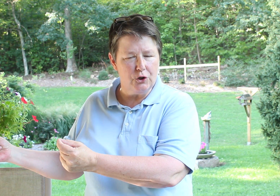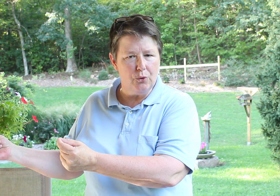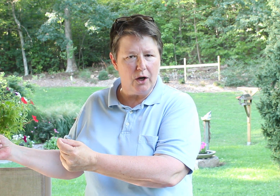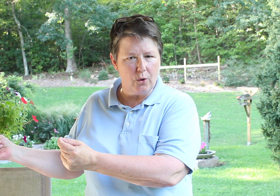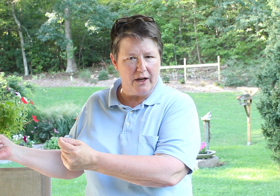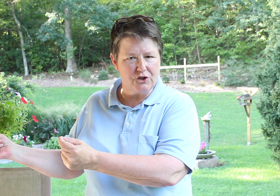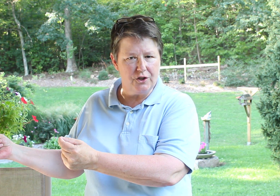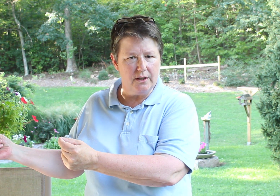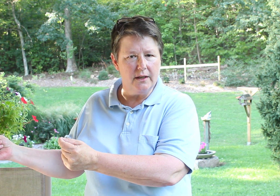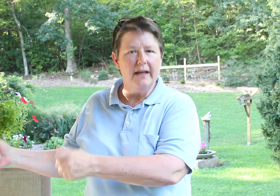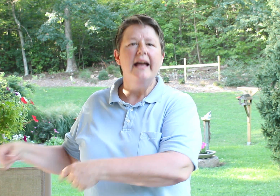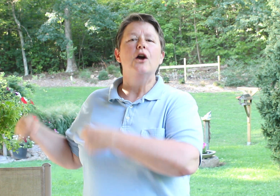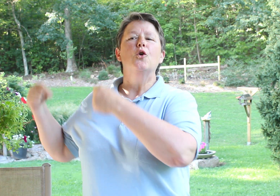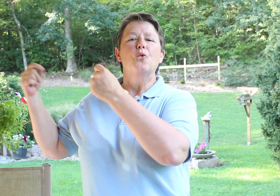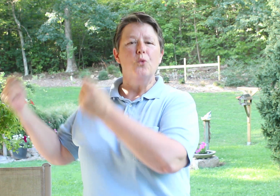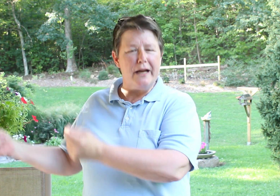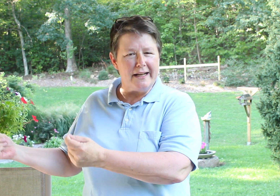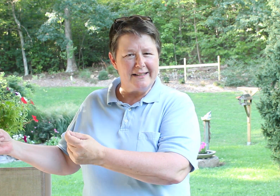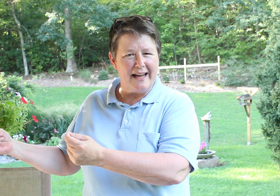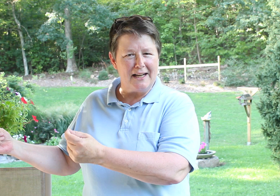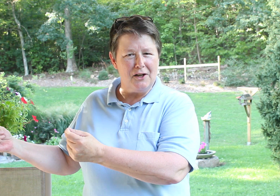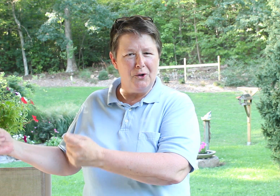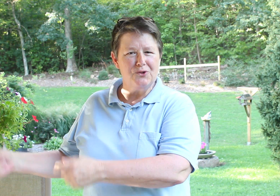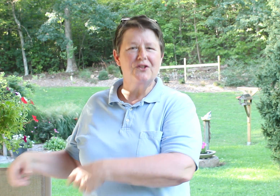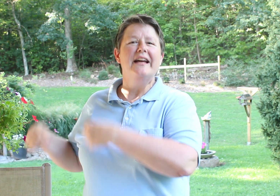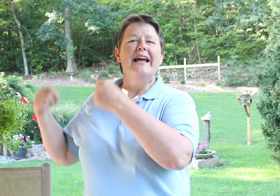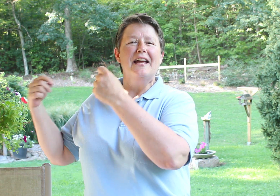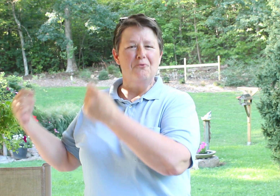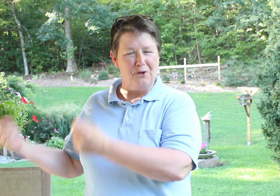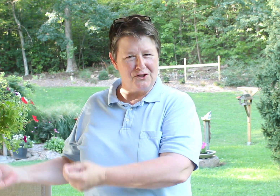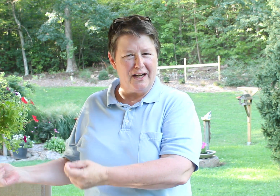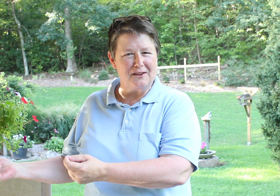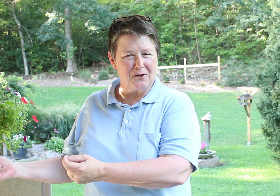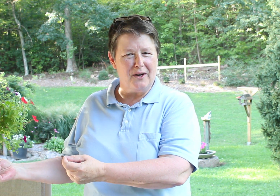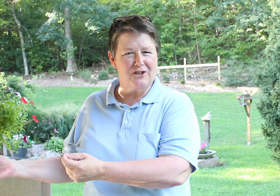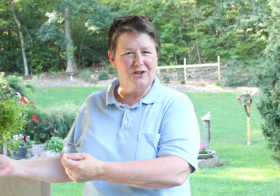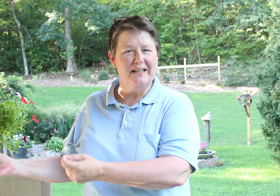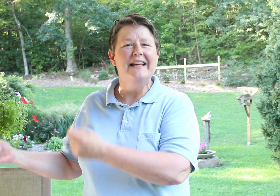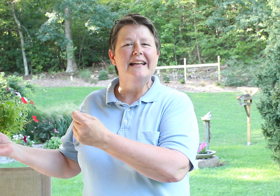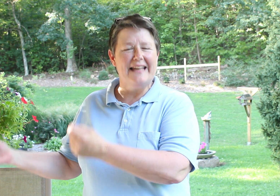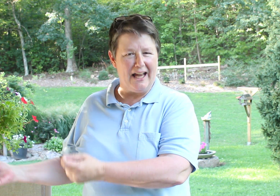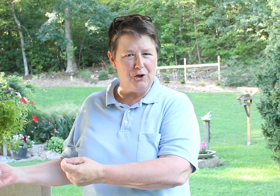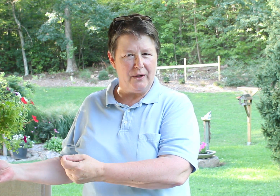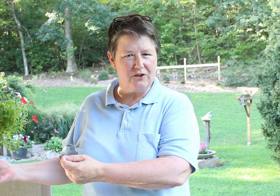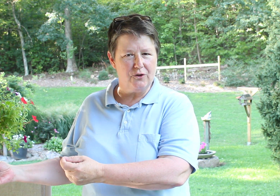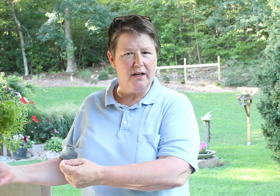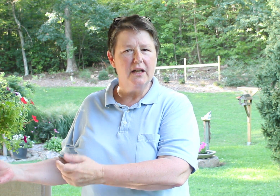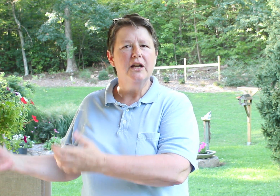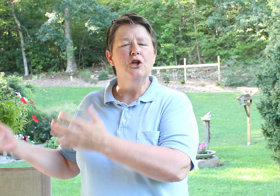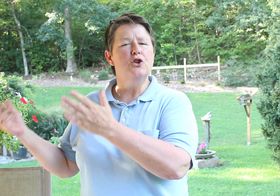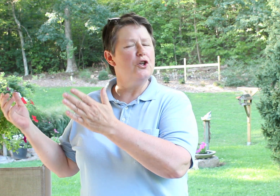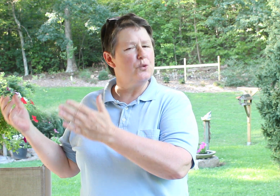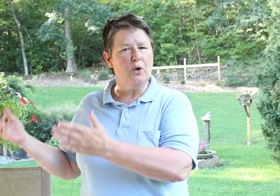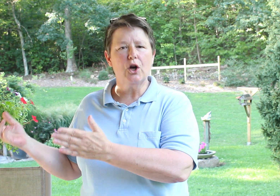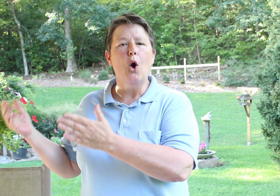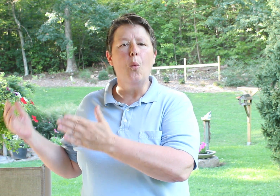into a question, read and take notes, recite the question, can you answer it? You just work